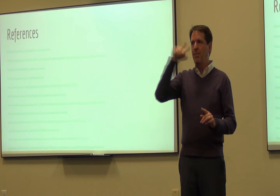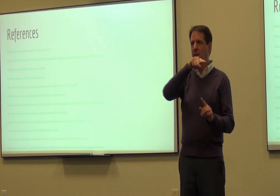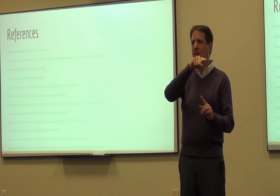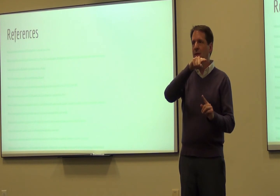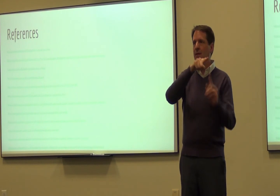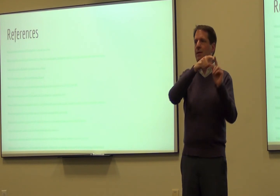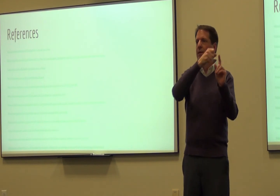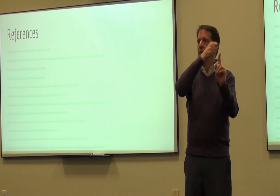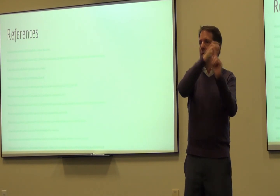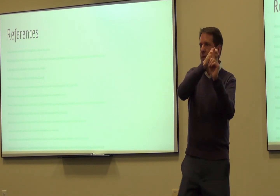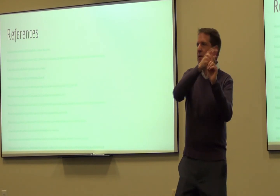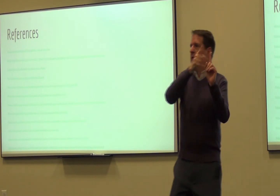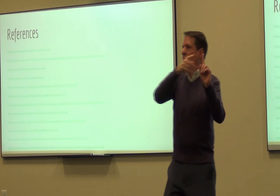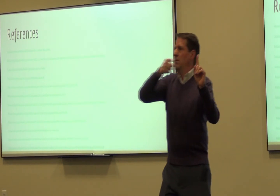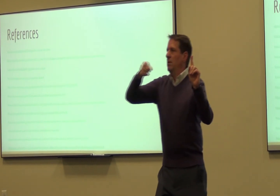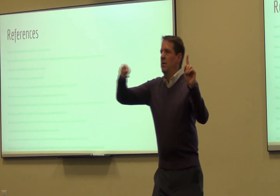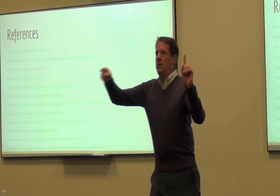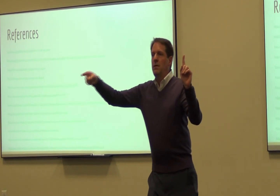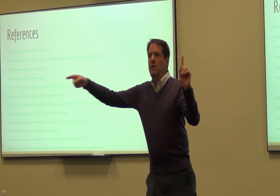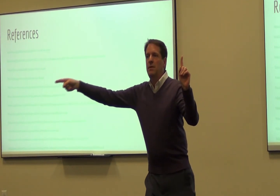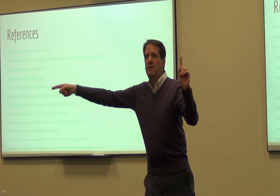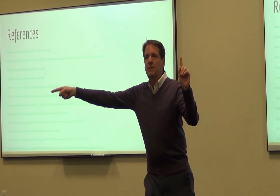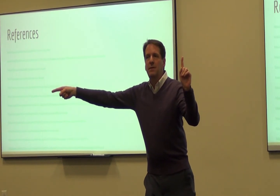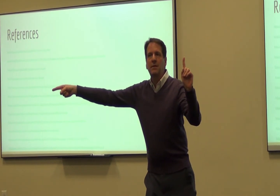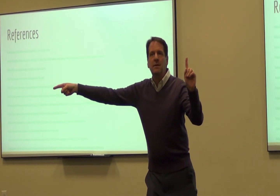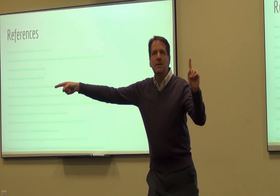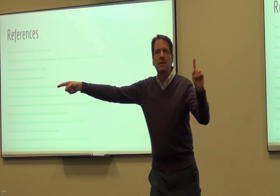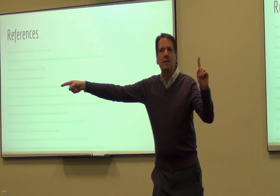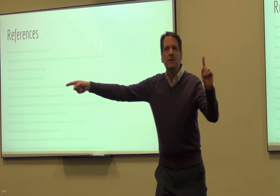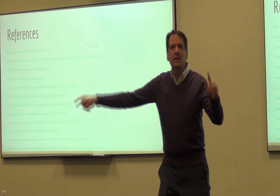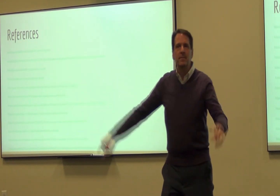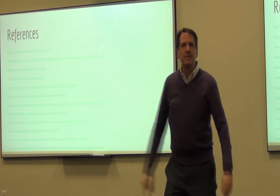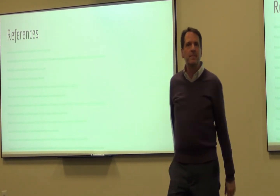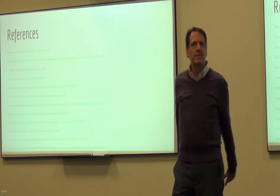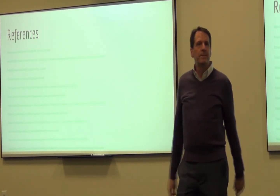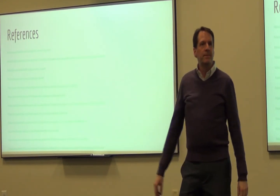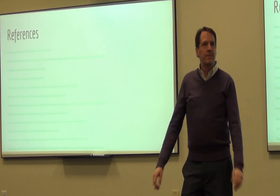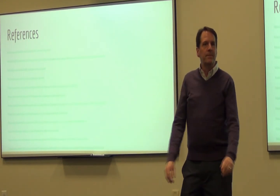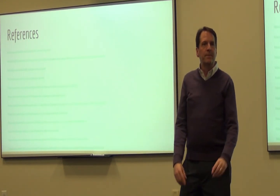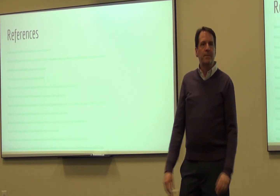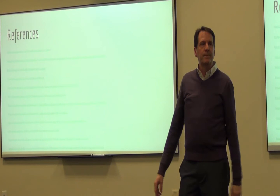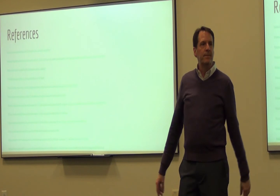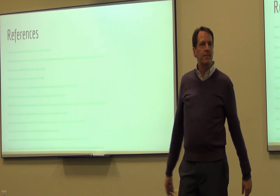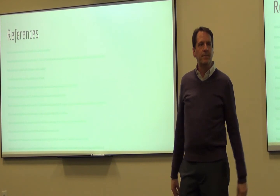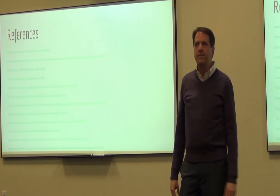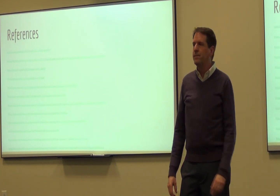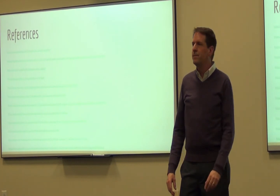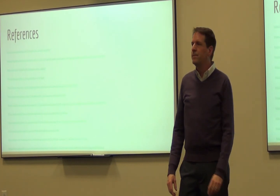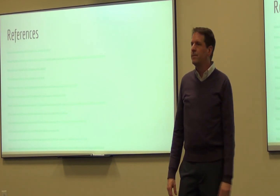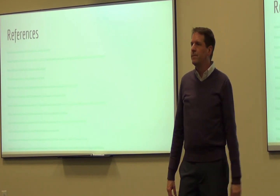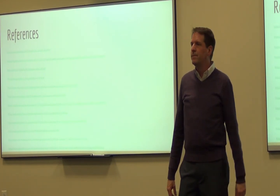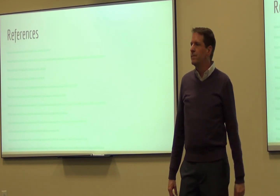boom only happened, it happened and then trailed from there. So,